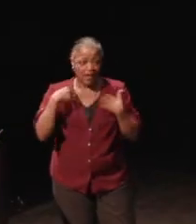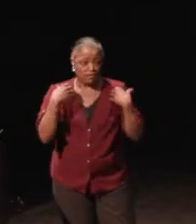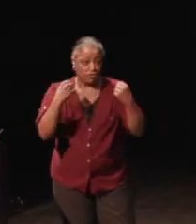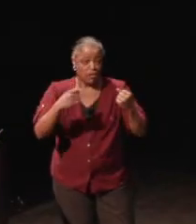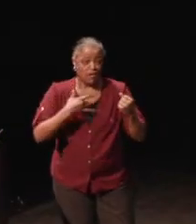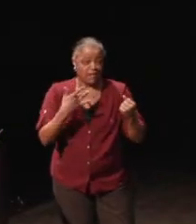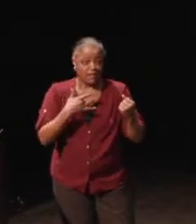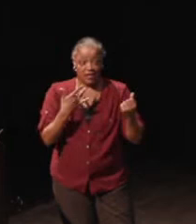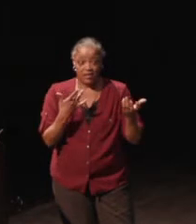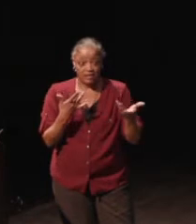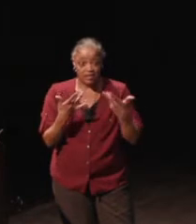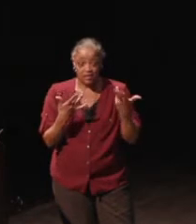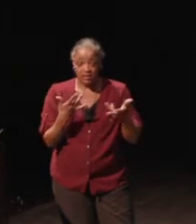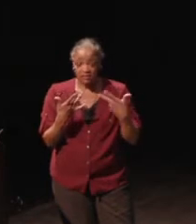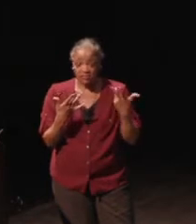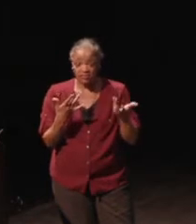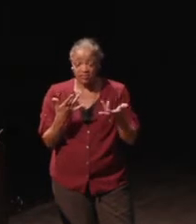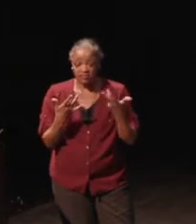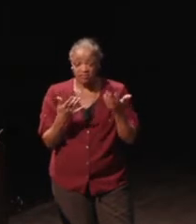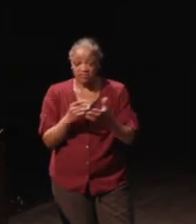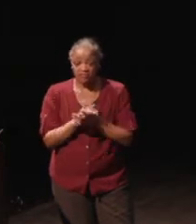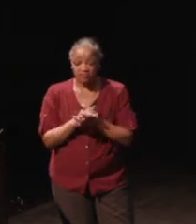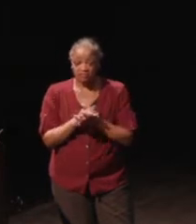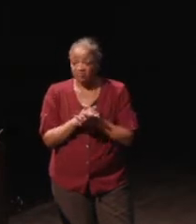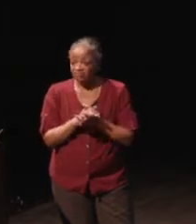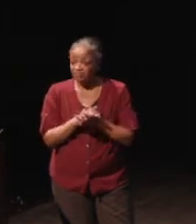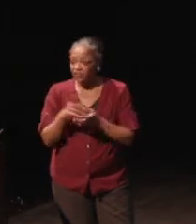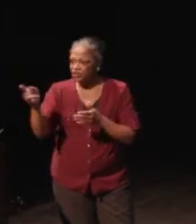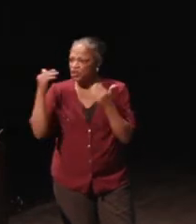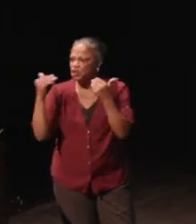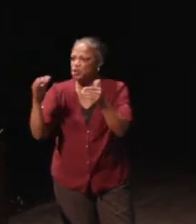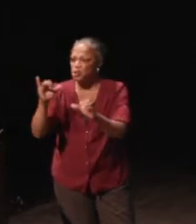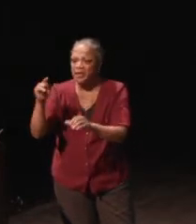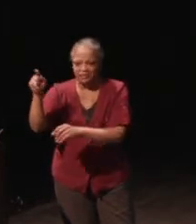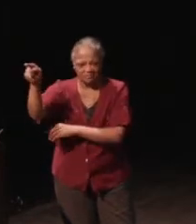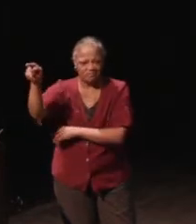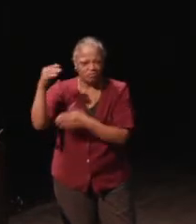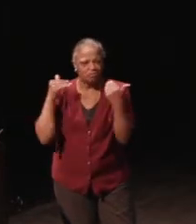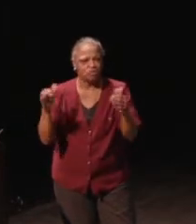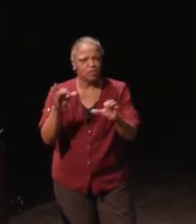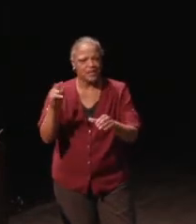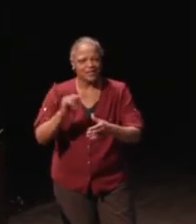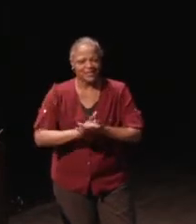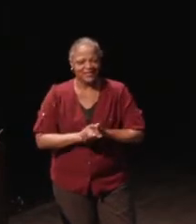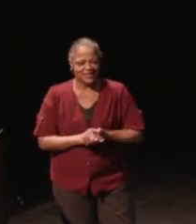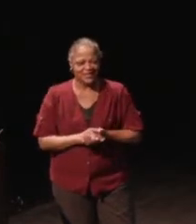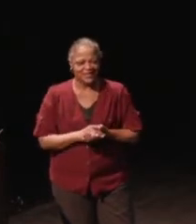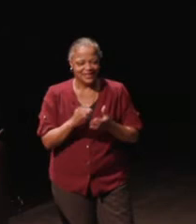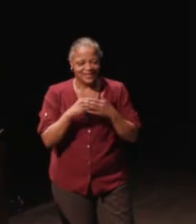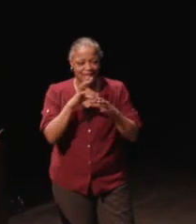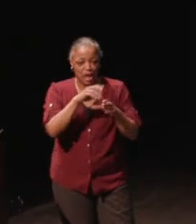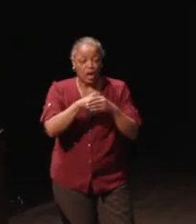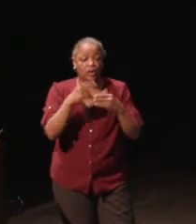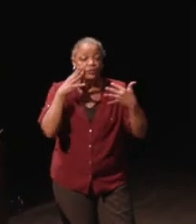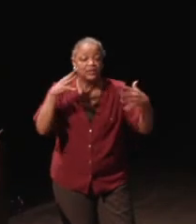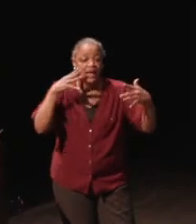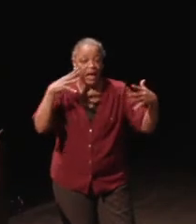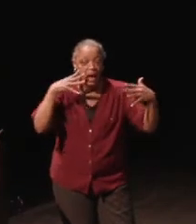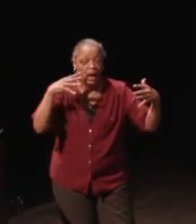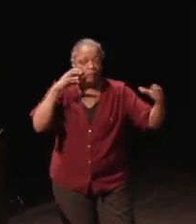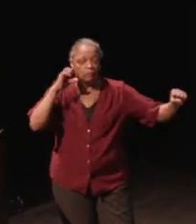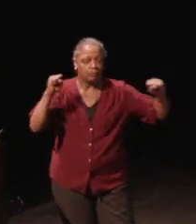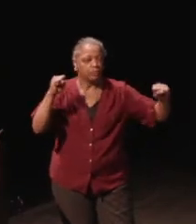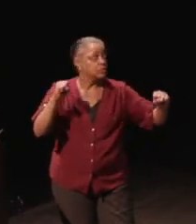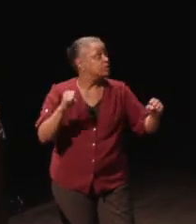strong thoughts? Should do it? Okay. Okay. So this